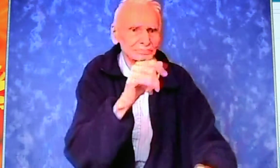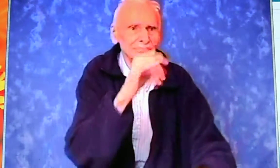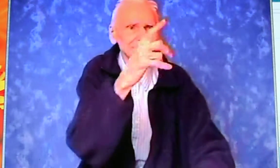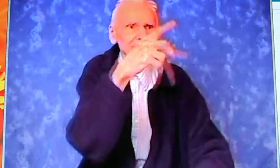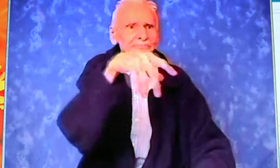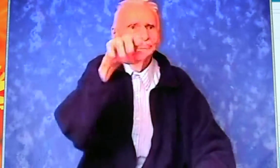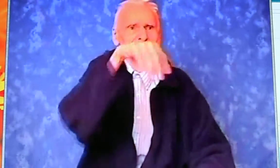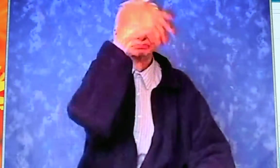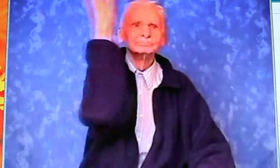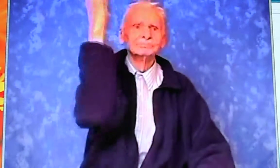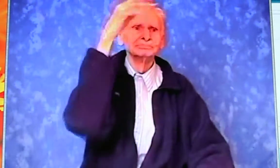around to places.